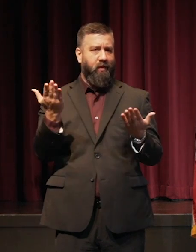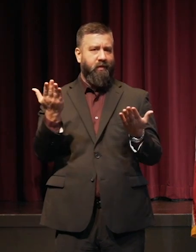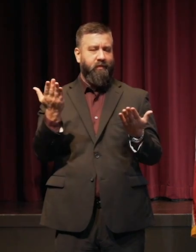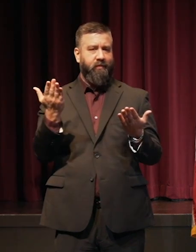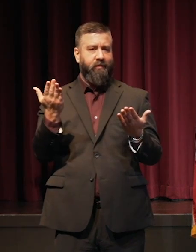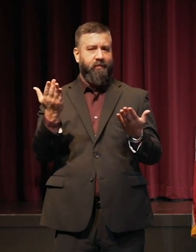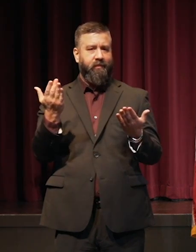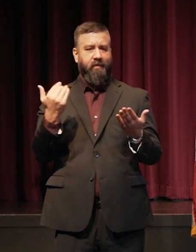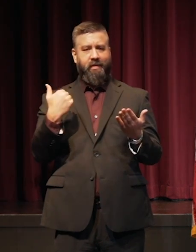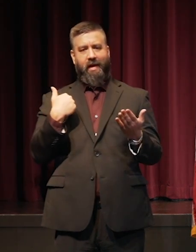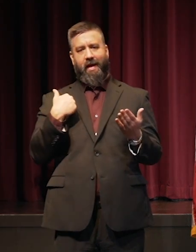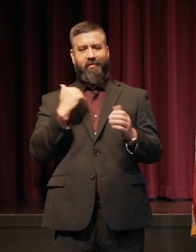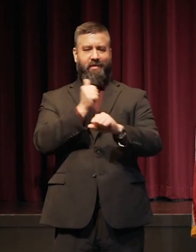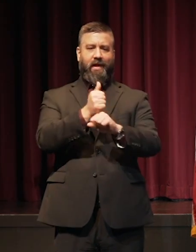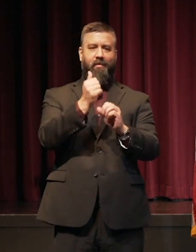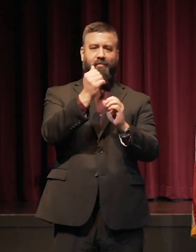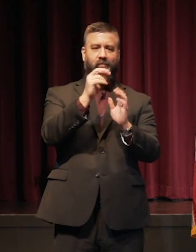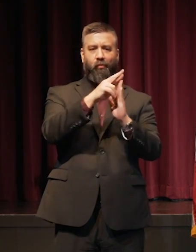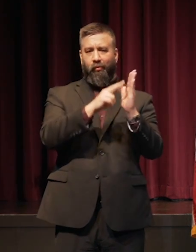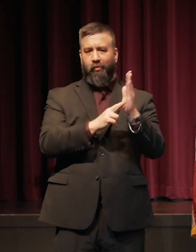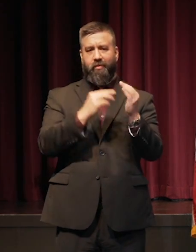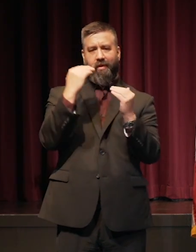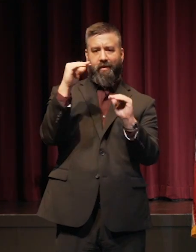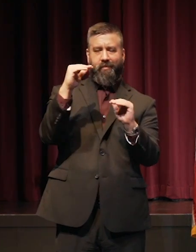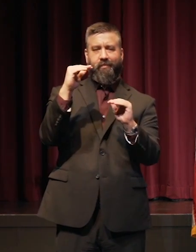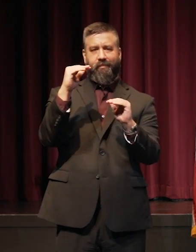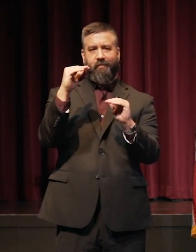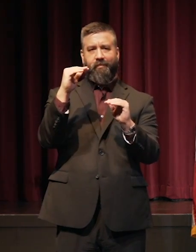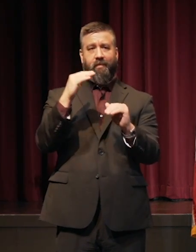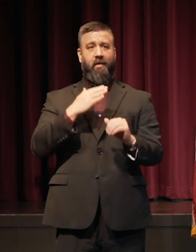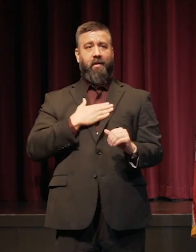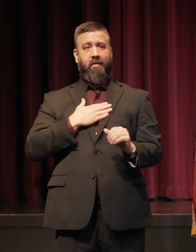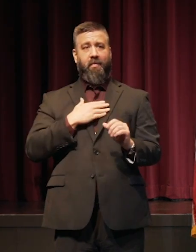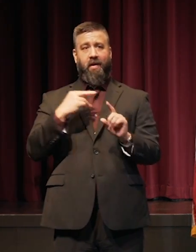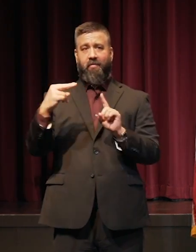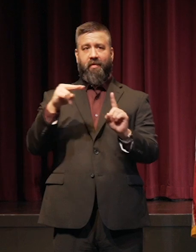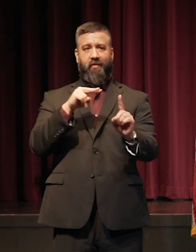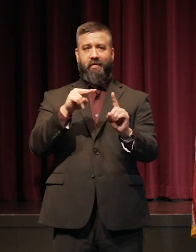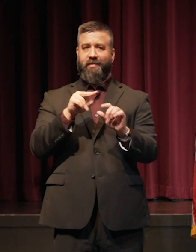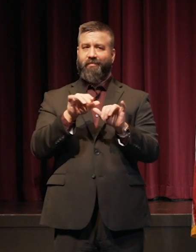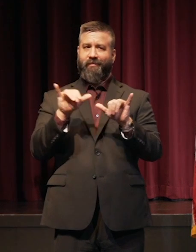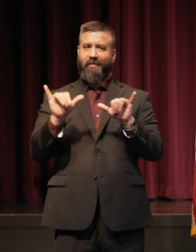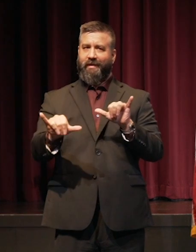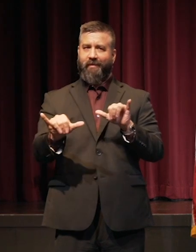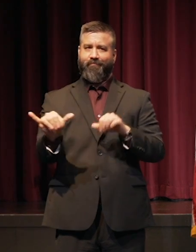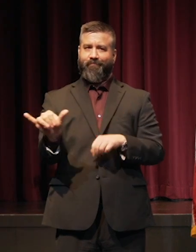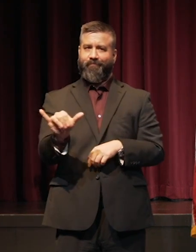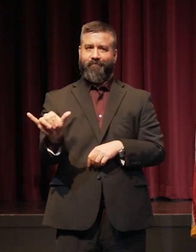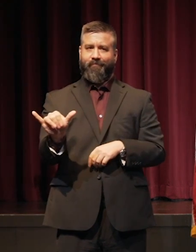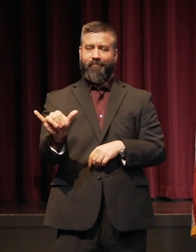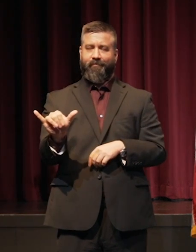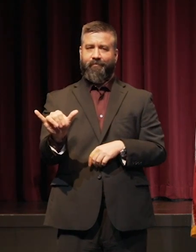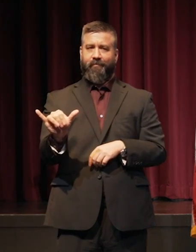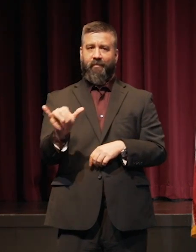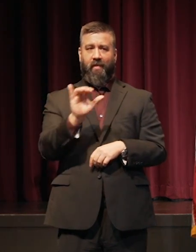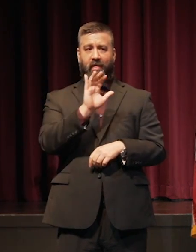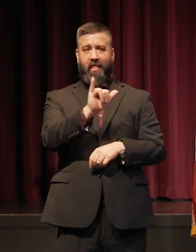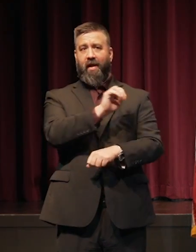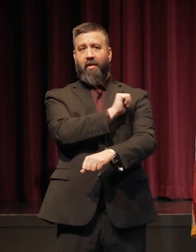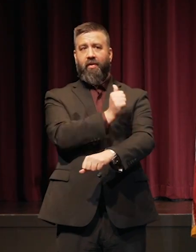have public health protocols, public safety orders. My position is the same, that those